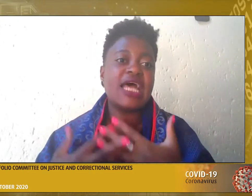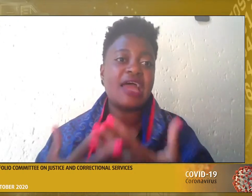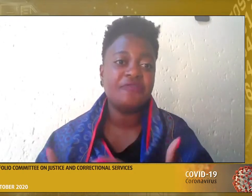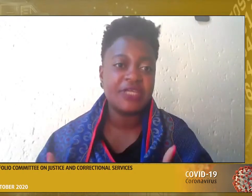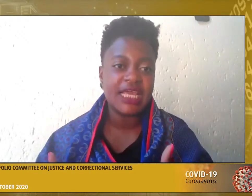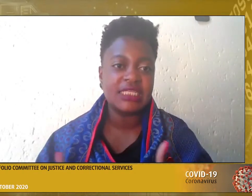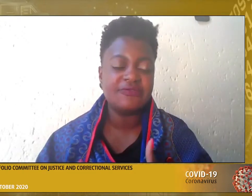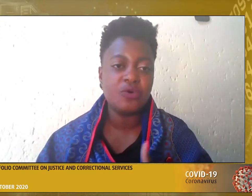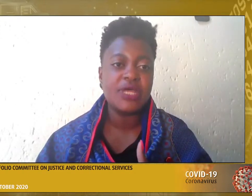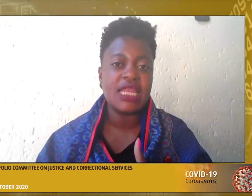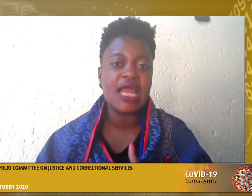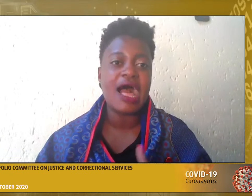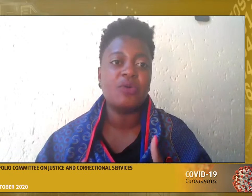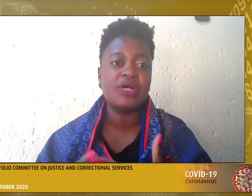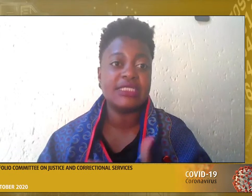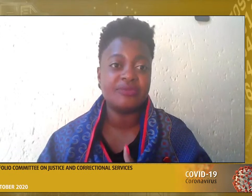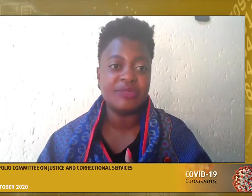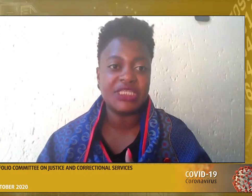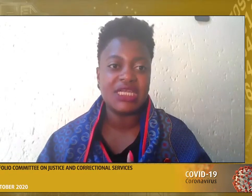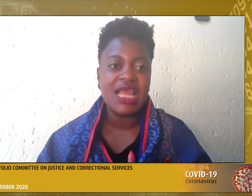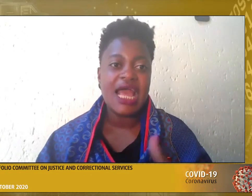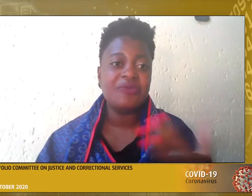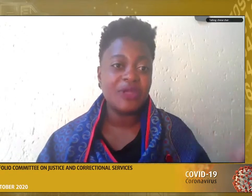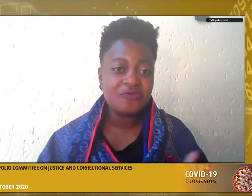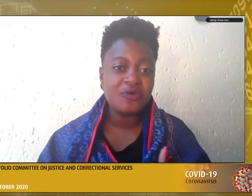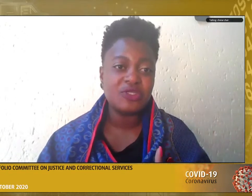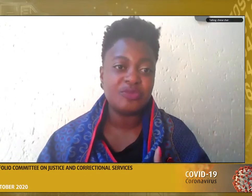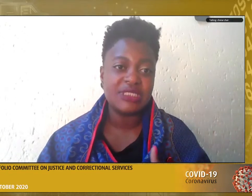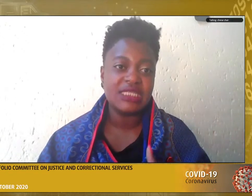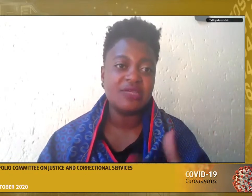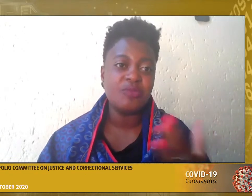that we're trying to advocate for in our submission.